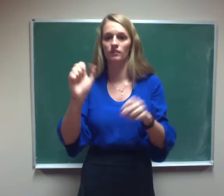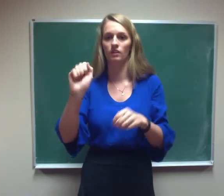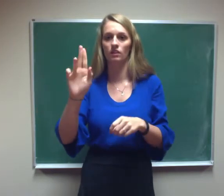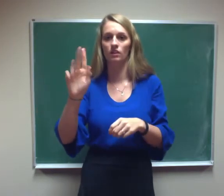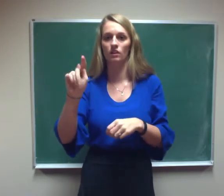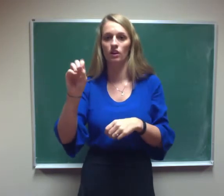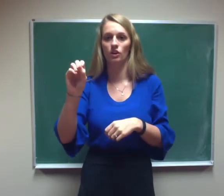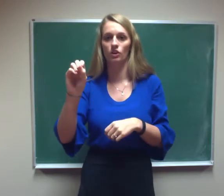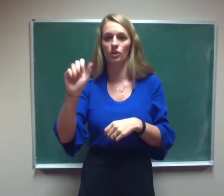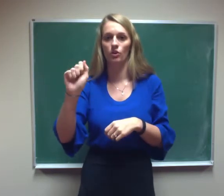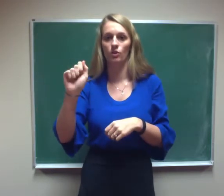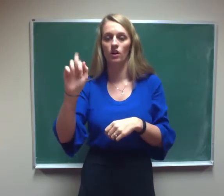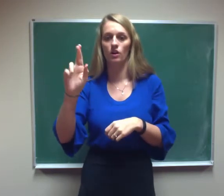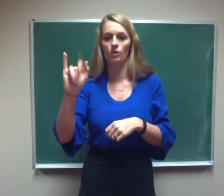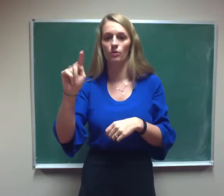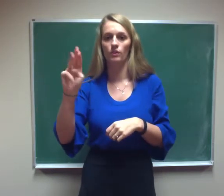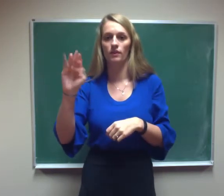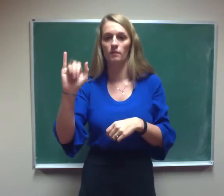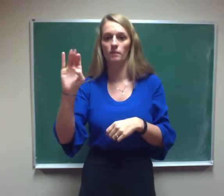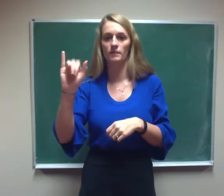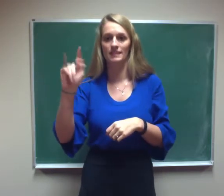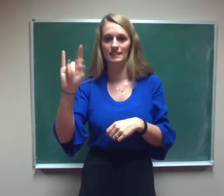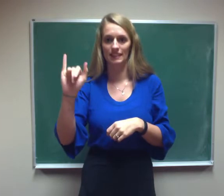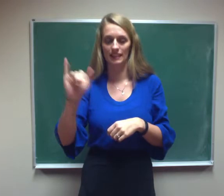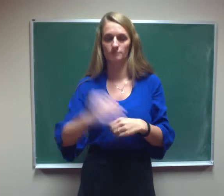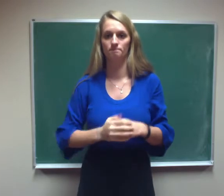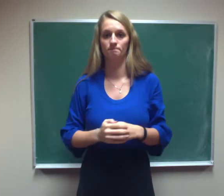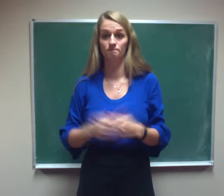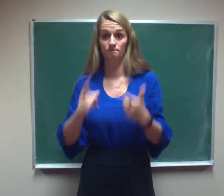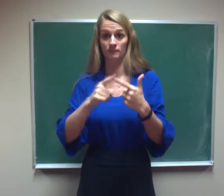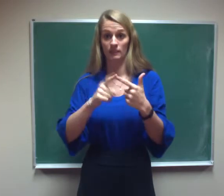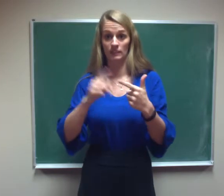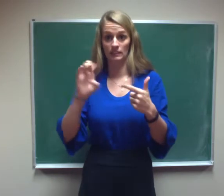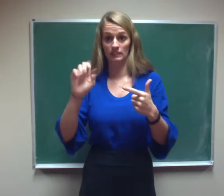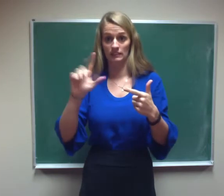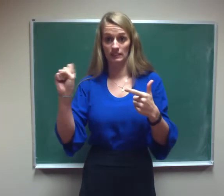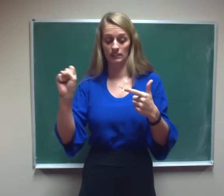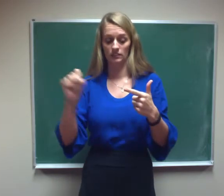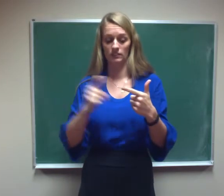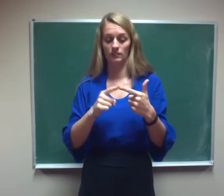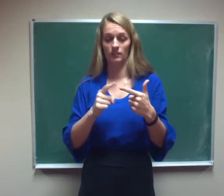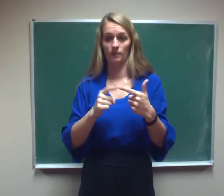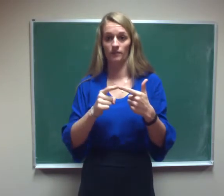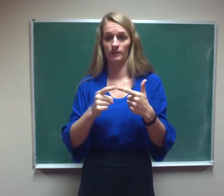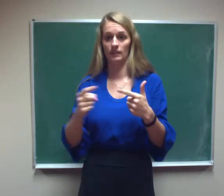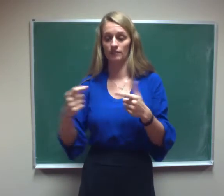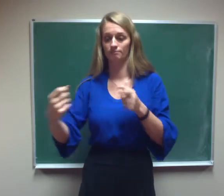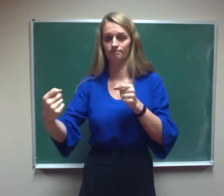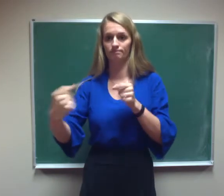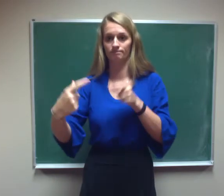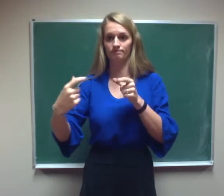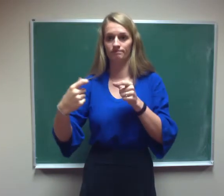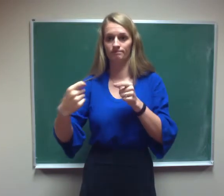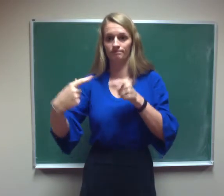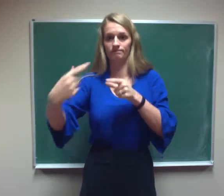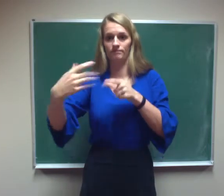Cardiovascular cells are also able to stimulate adjacent cells. For example, to activate all of the cells in the heart, all of